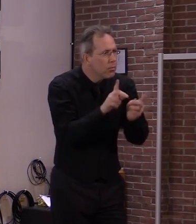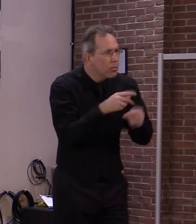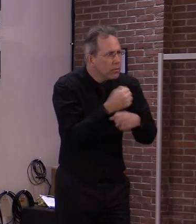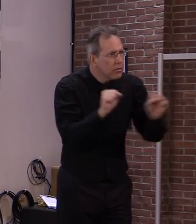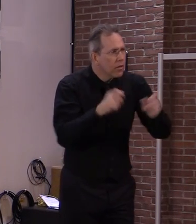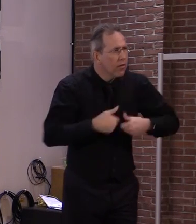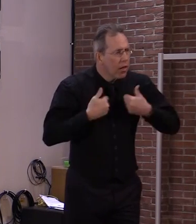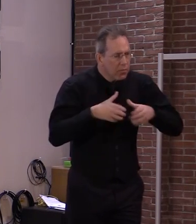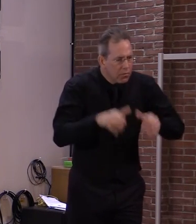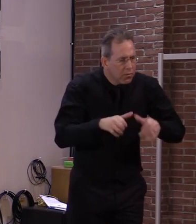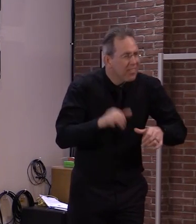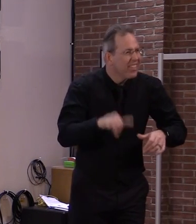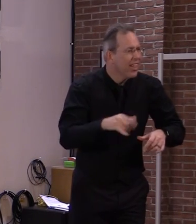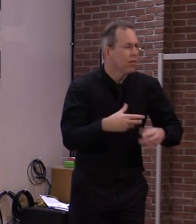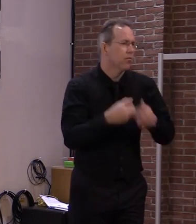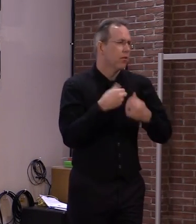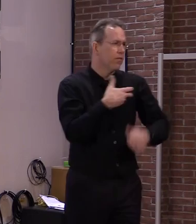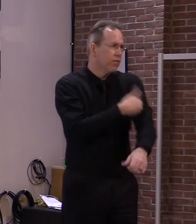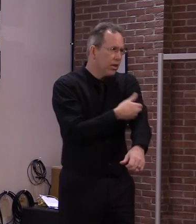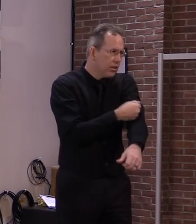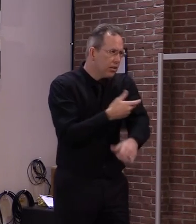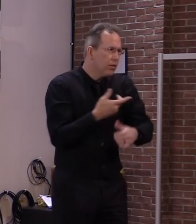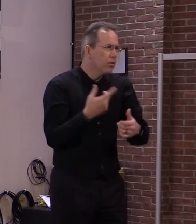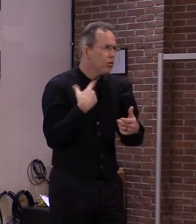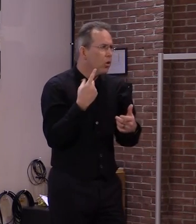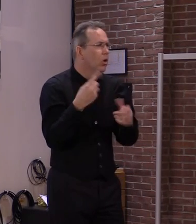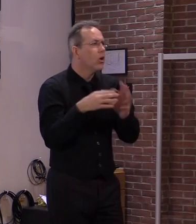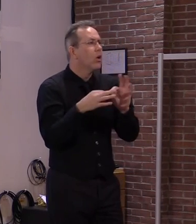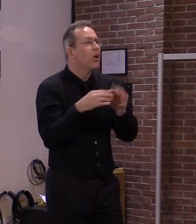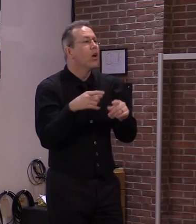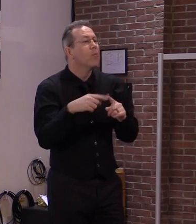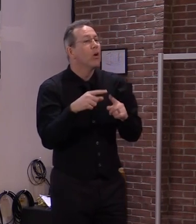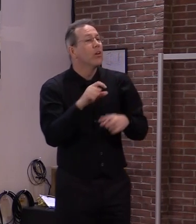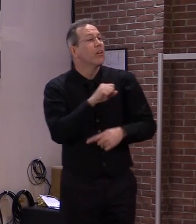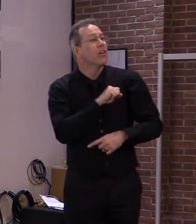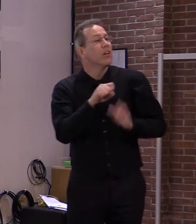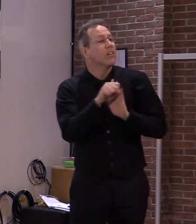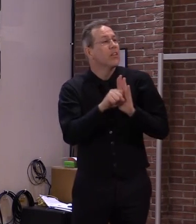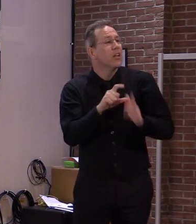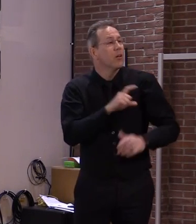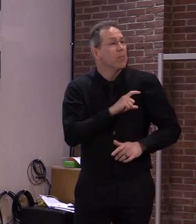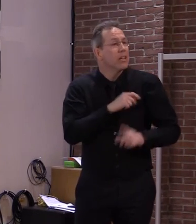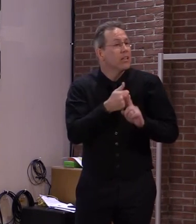Sherling reply specifically to the lieutenant situation.